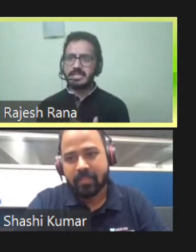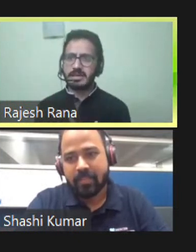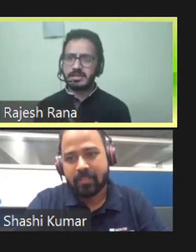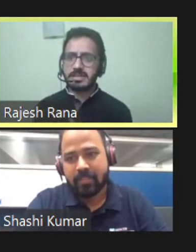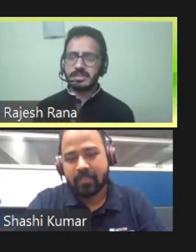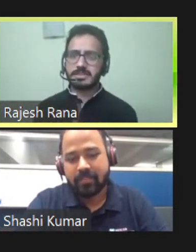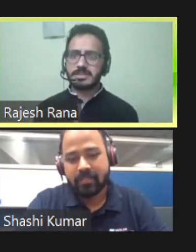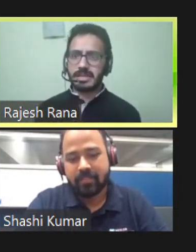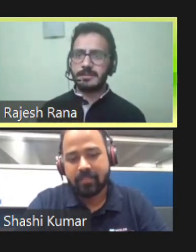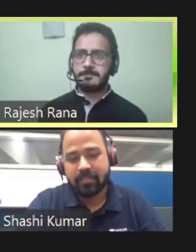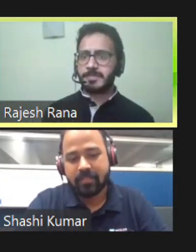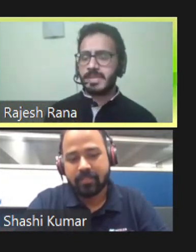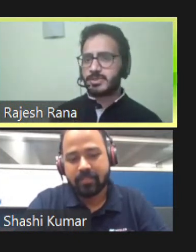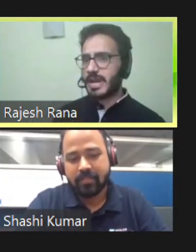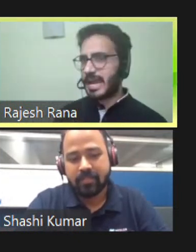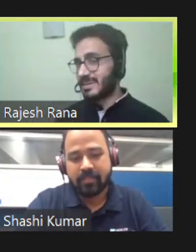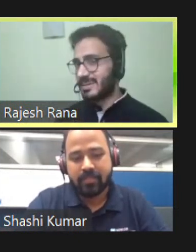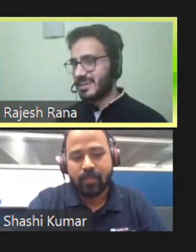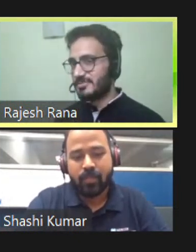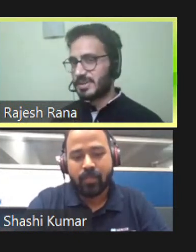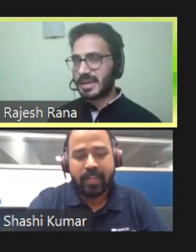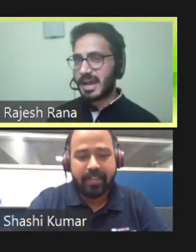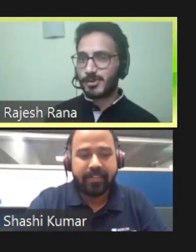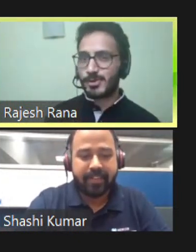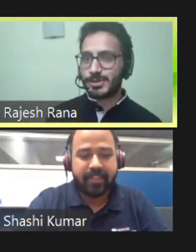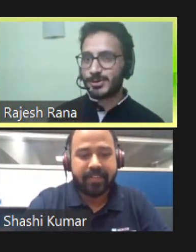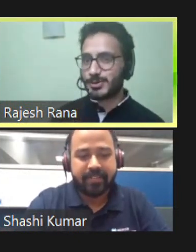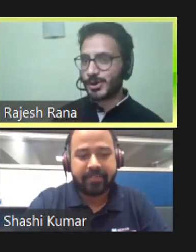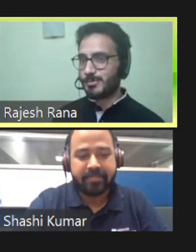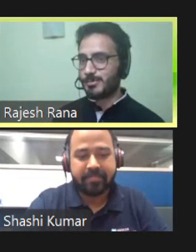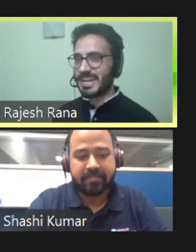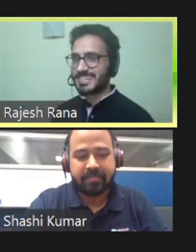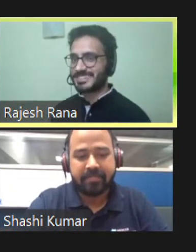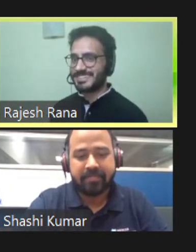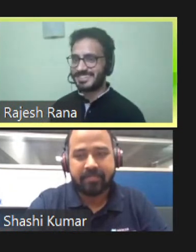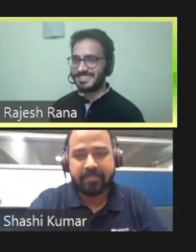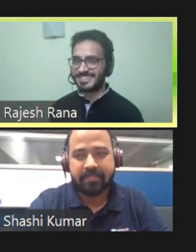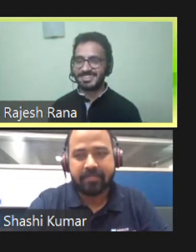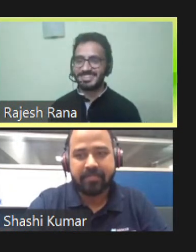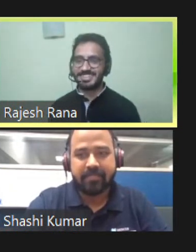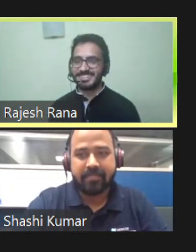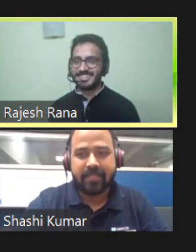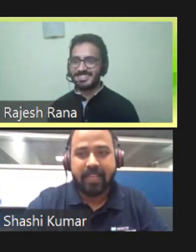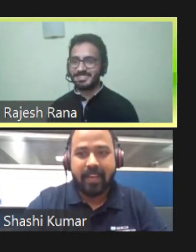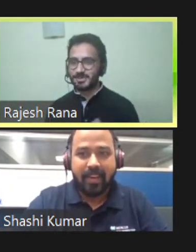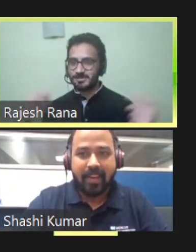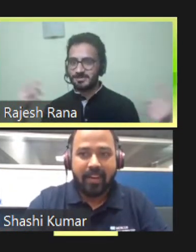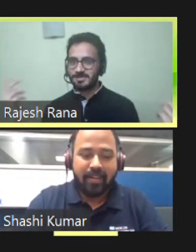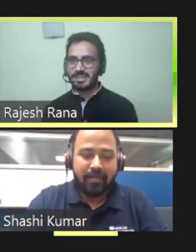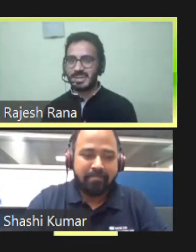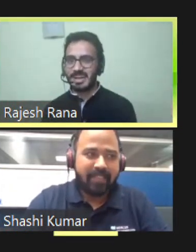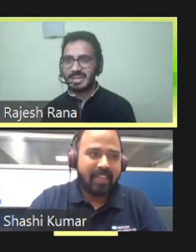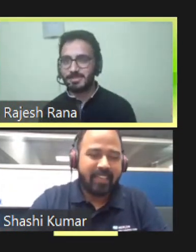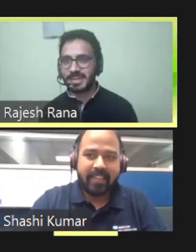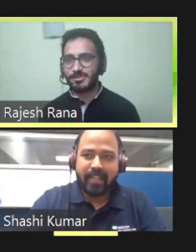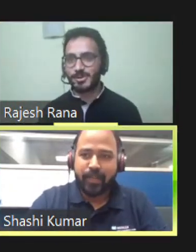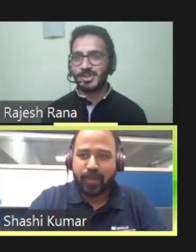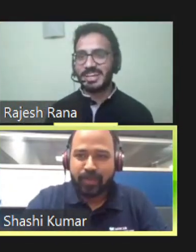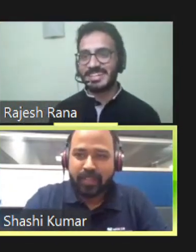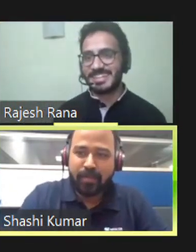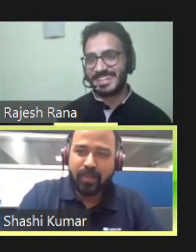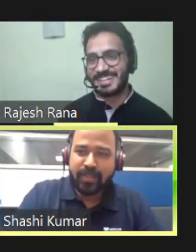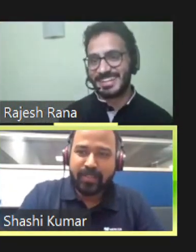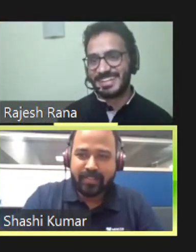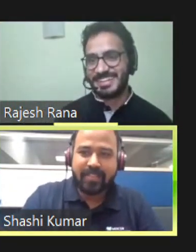we can learn this skill? So any idea what I'm going to talk about next? So I any think you pick are